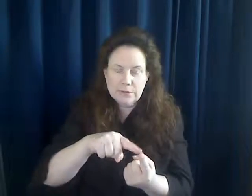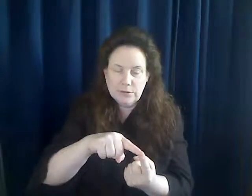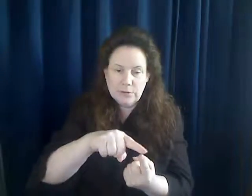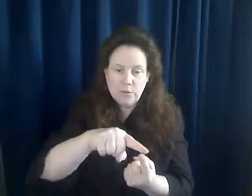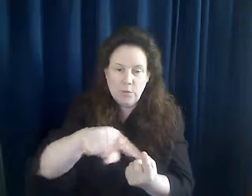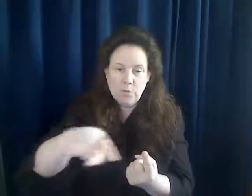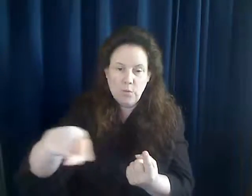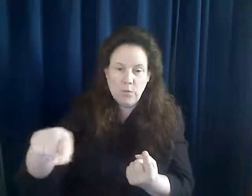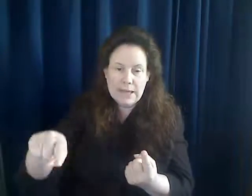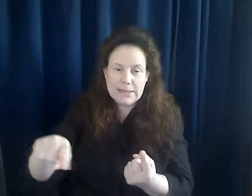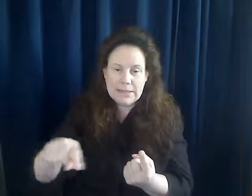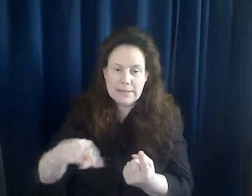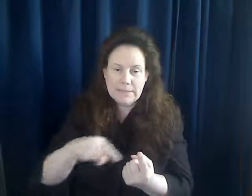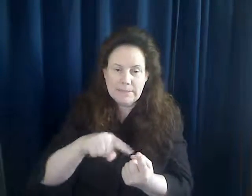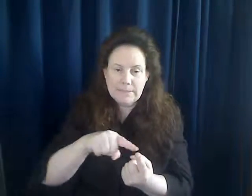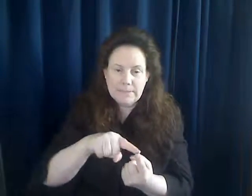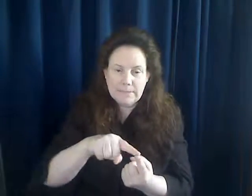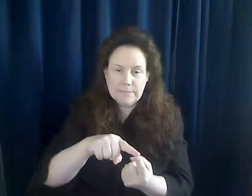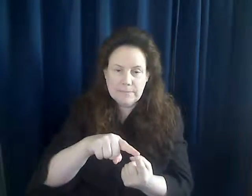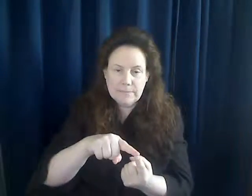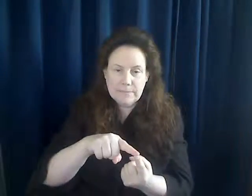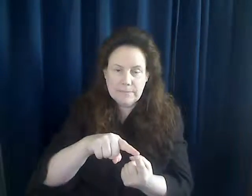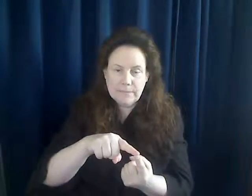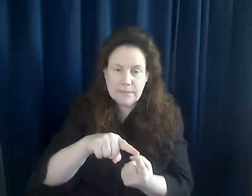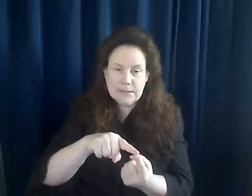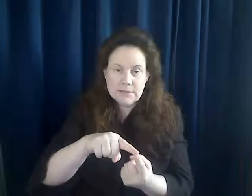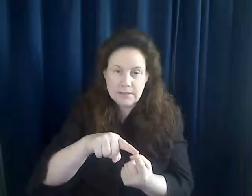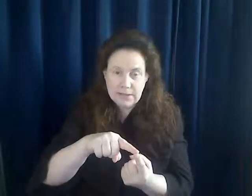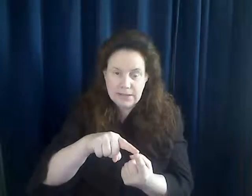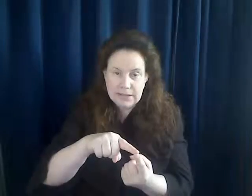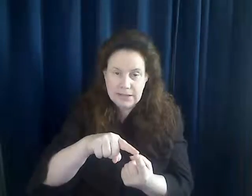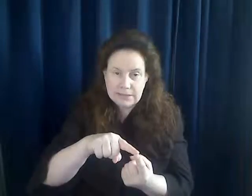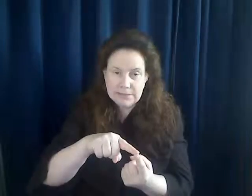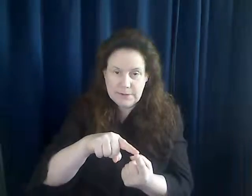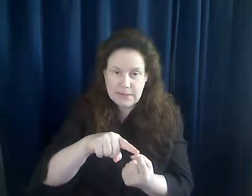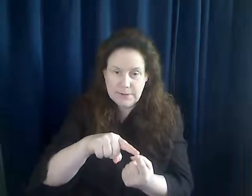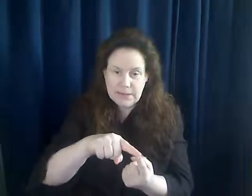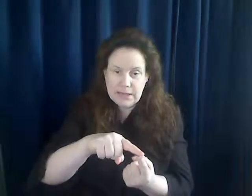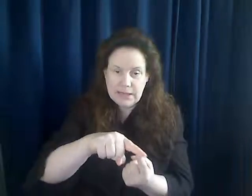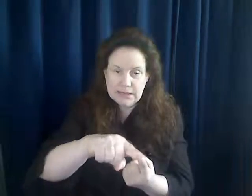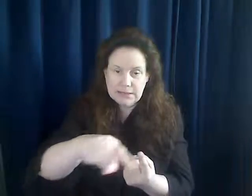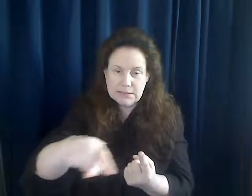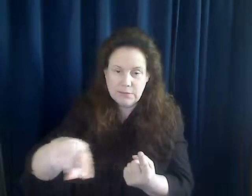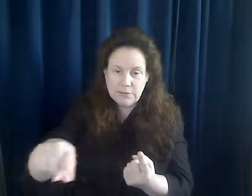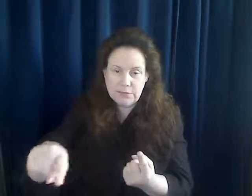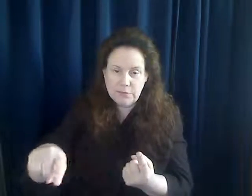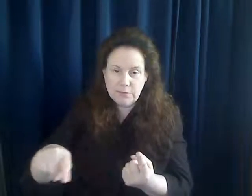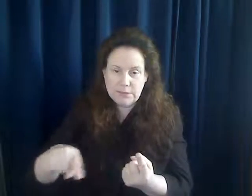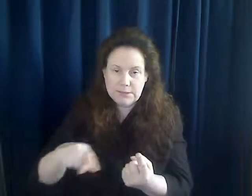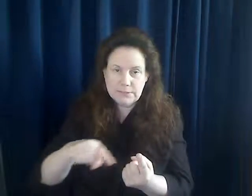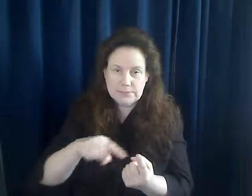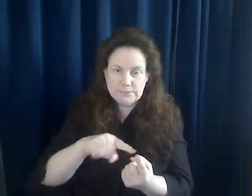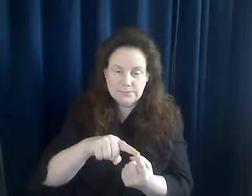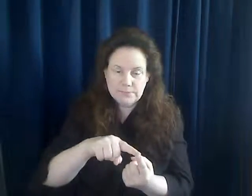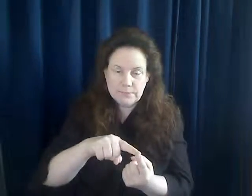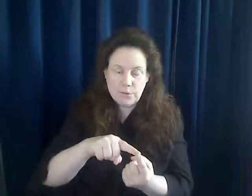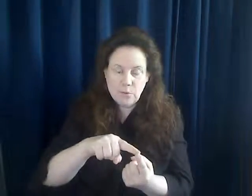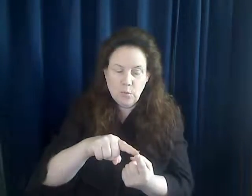pointer. When. So my right hand is my dominant hand. It is doing the movement.